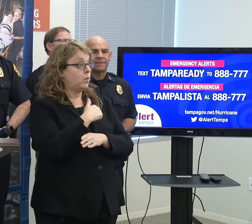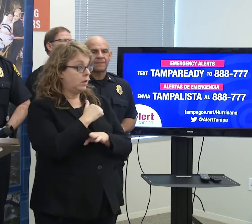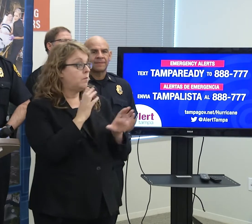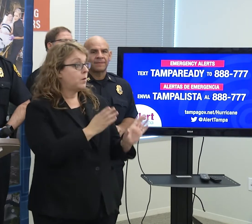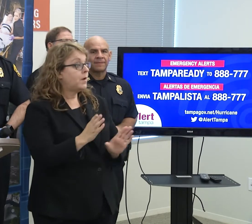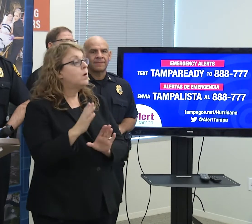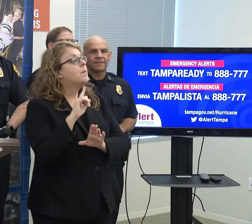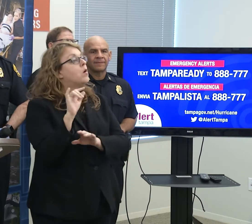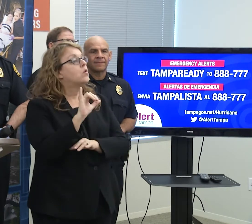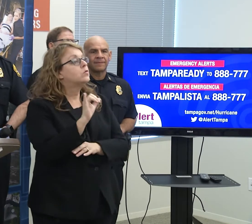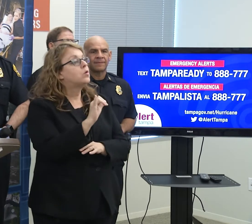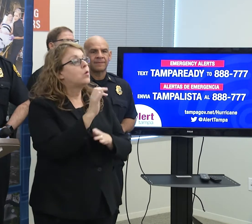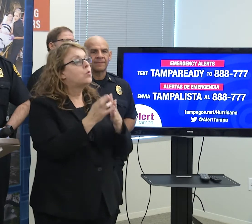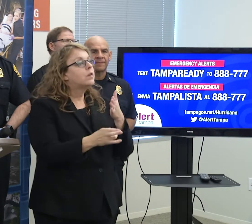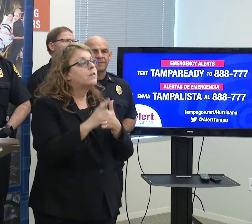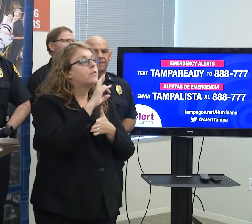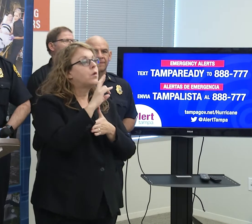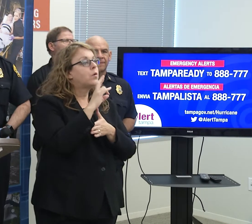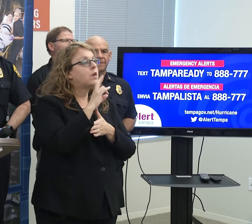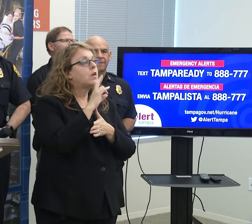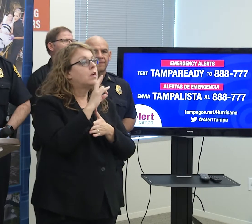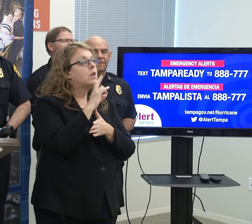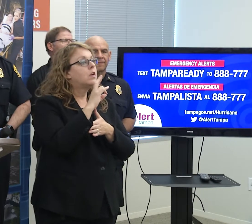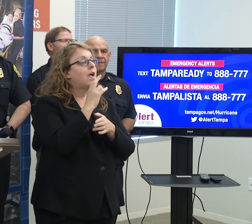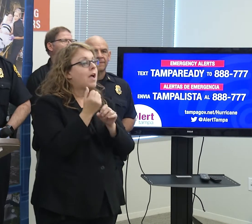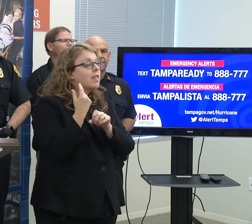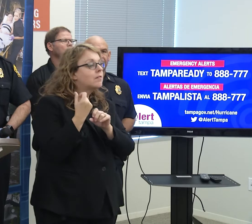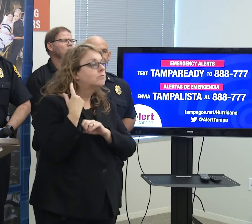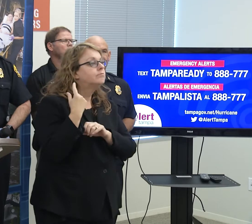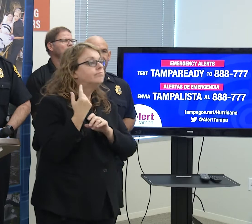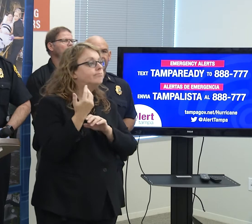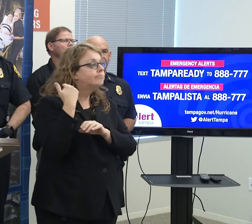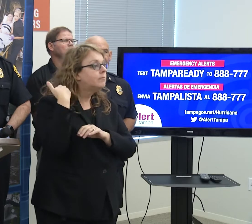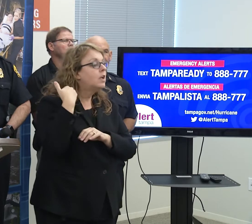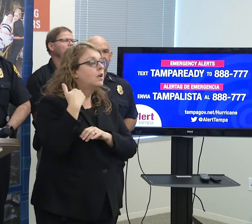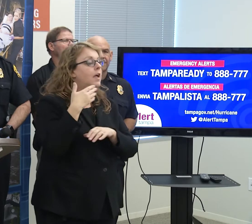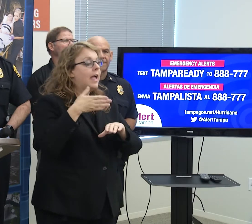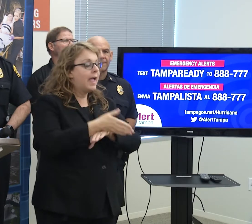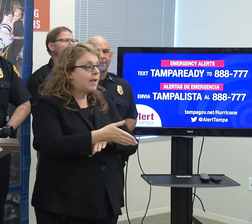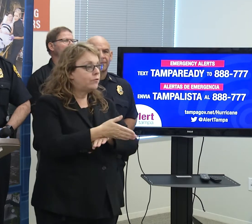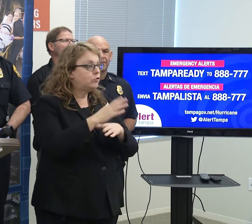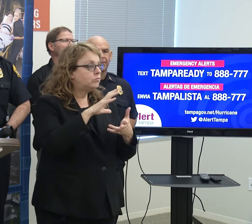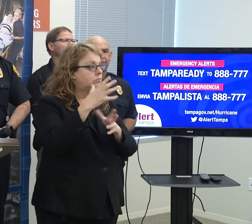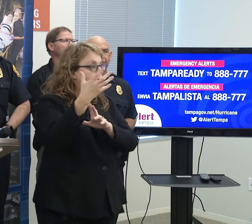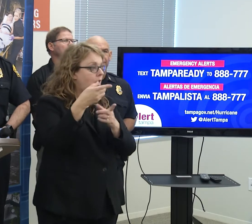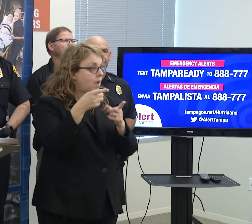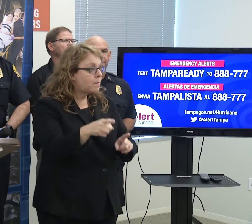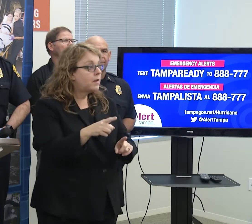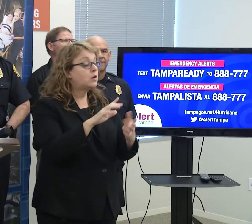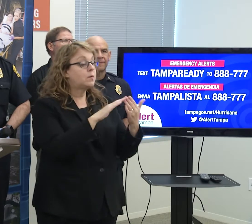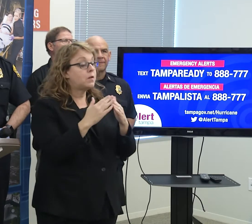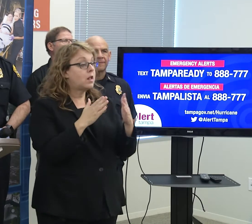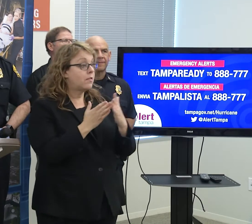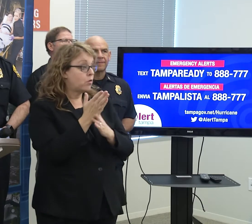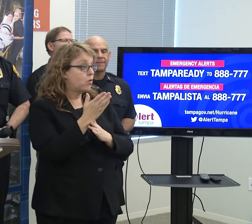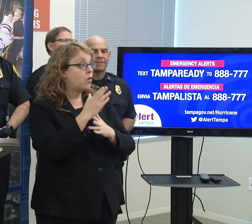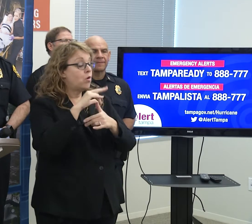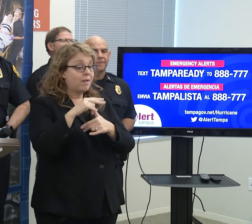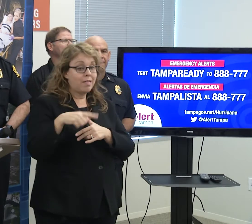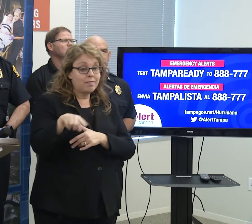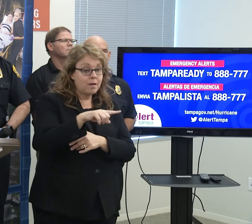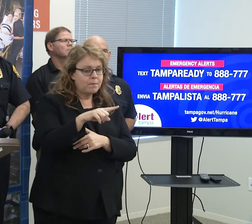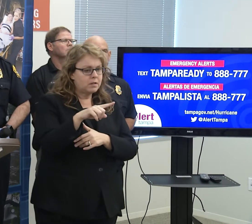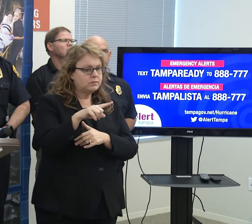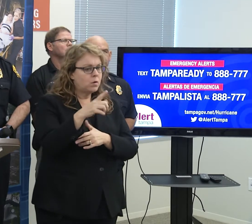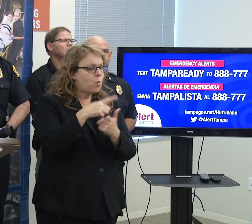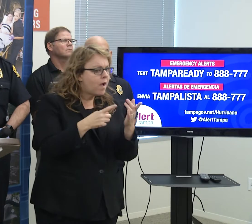do, but also reviewing all of the after actions. Other communities that have gone through hurricanes, the